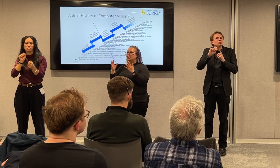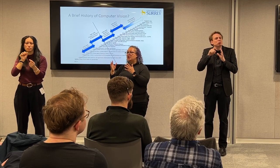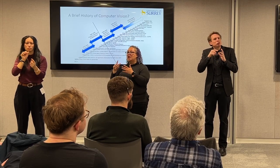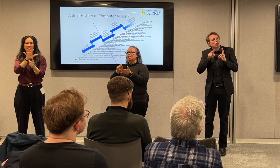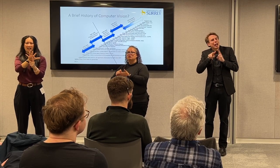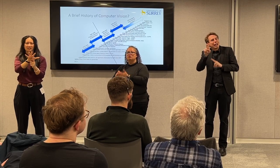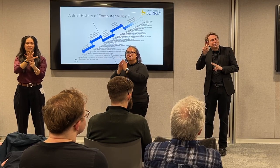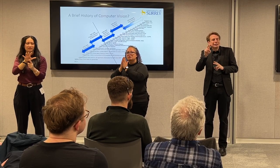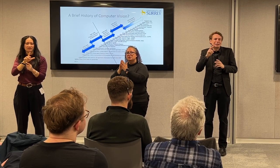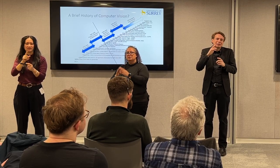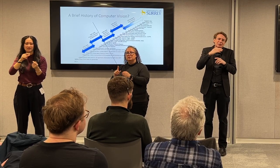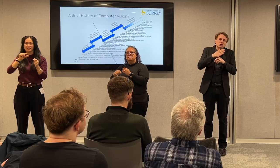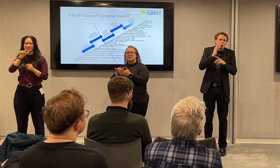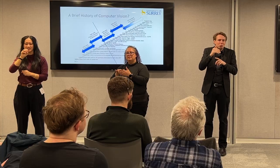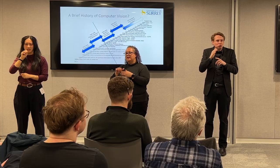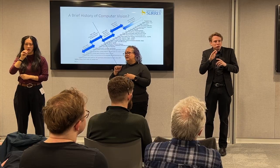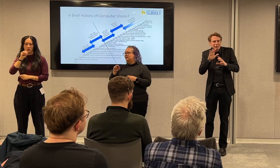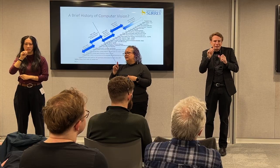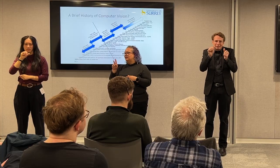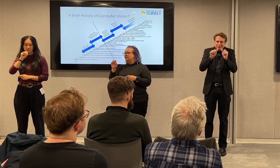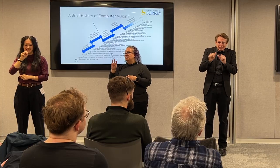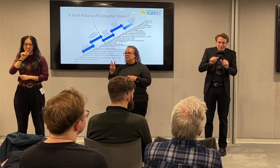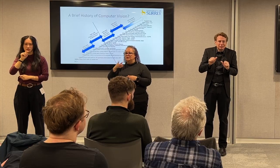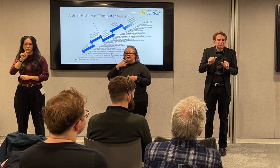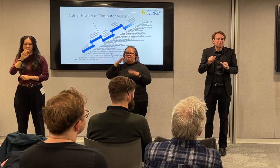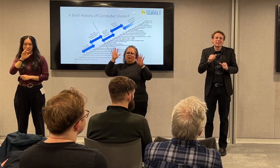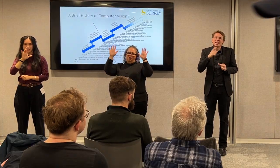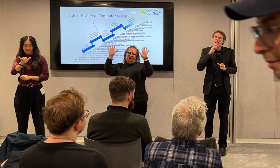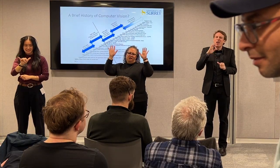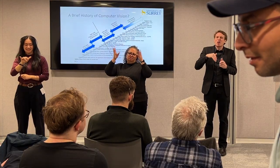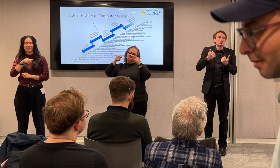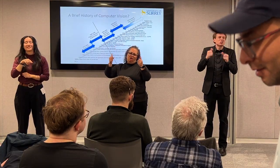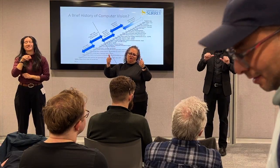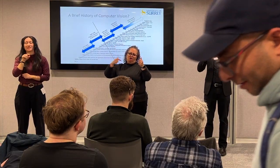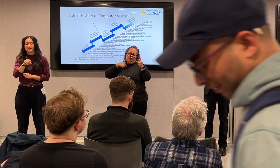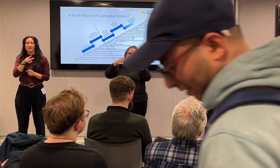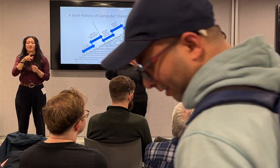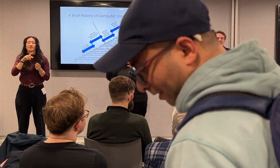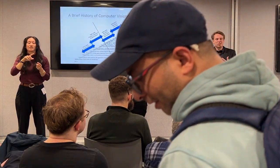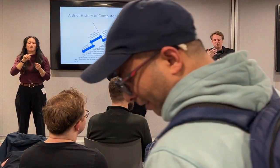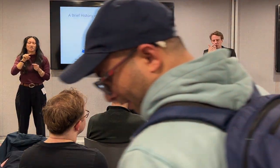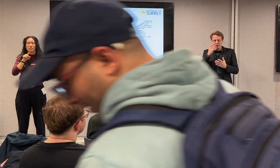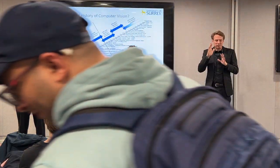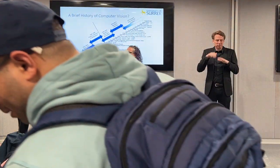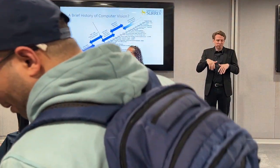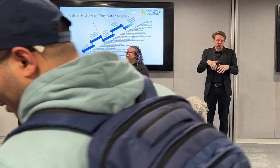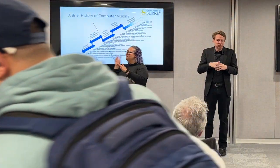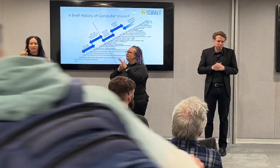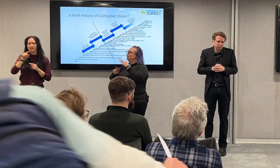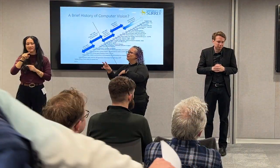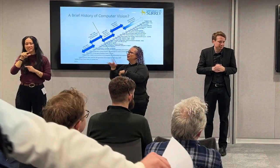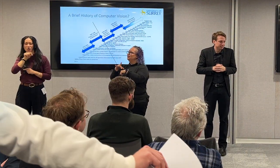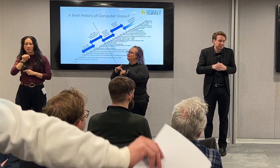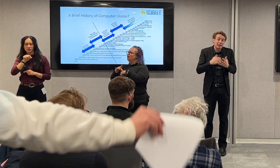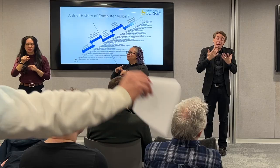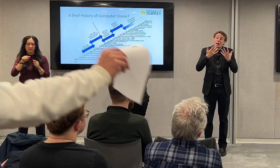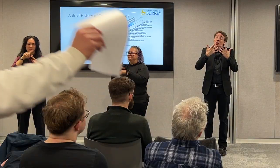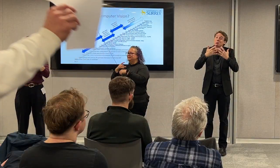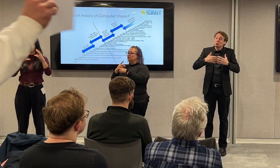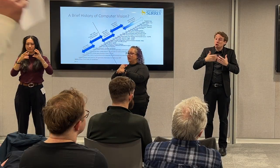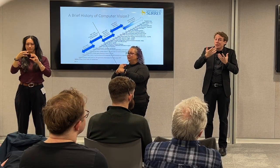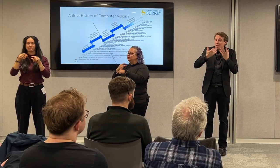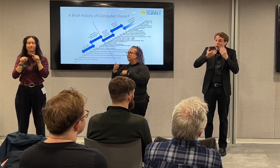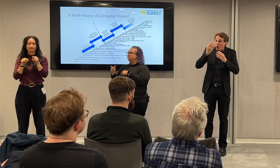on that. I remember when he changed, he sort of said, oh, it's all solved. I'm moving on to a new area now. Projective geometry solved. We went through machine learning,